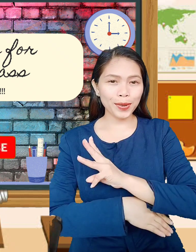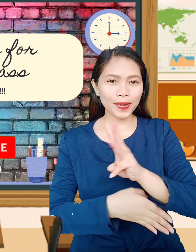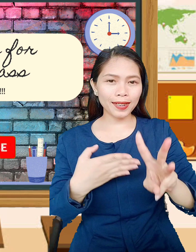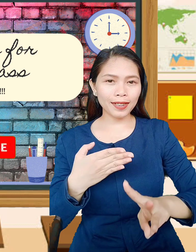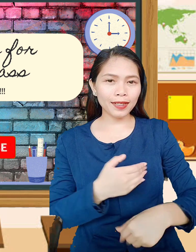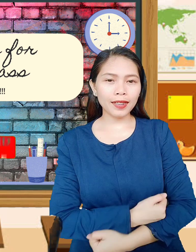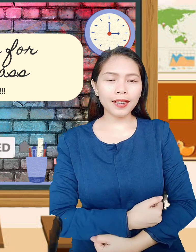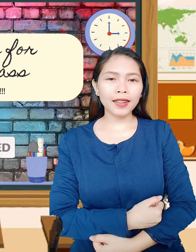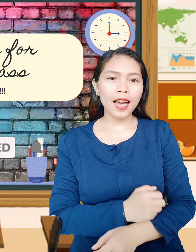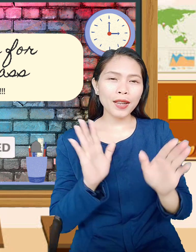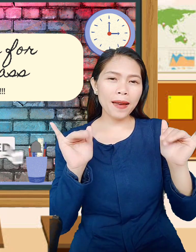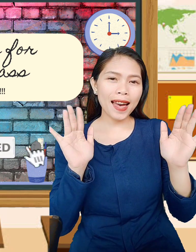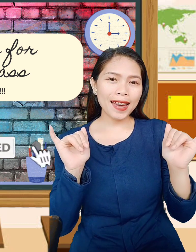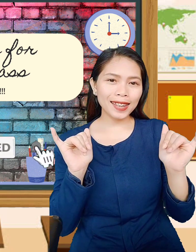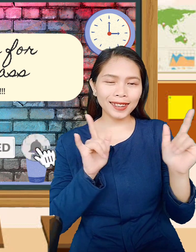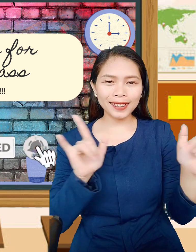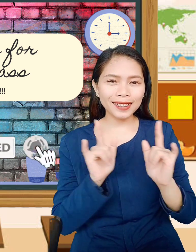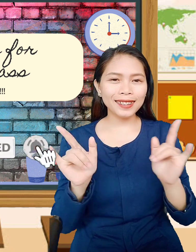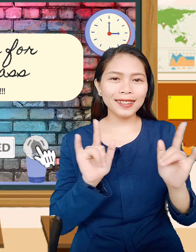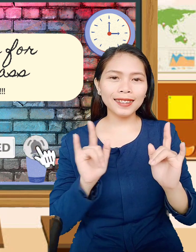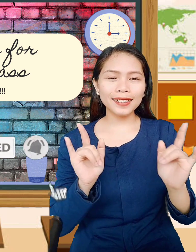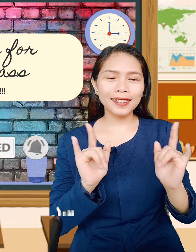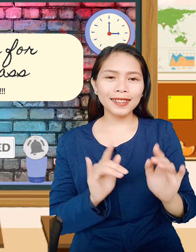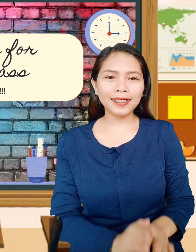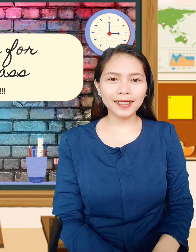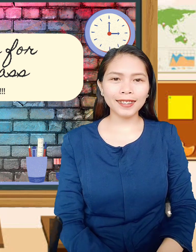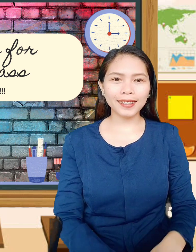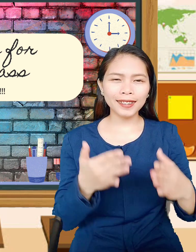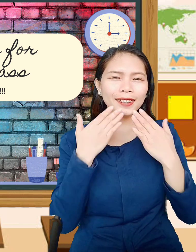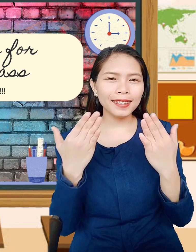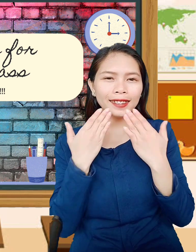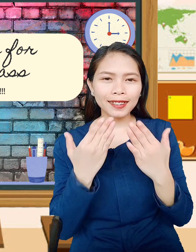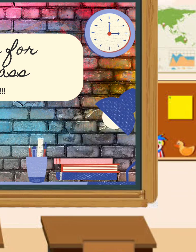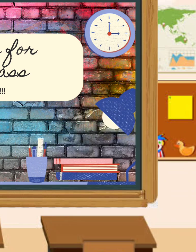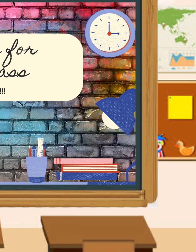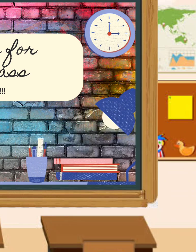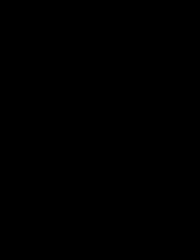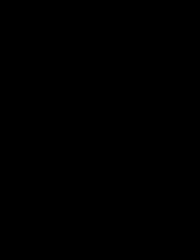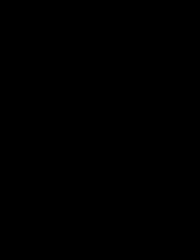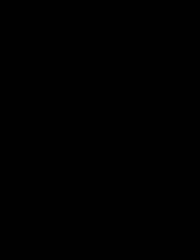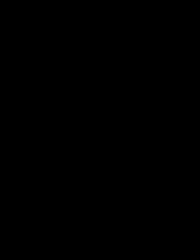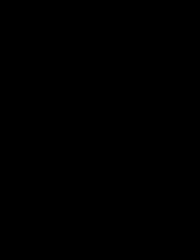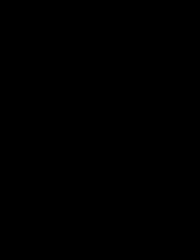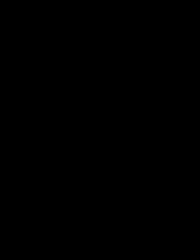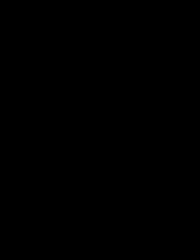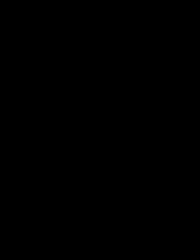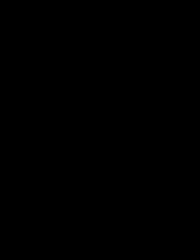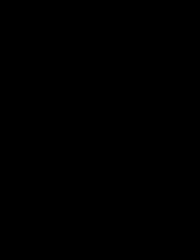See you next week. Goodbye. Thank you.